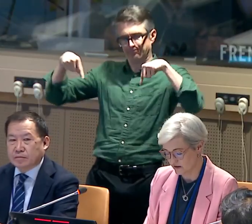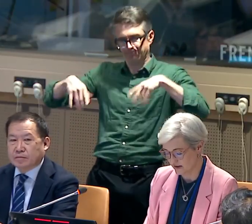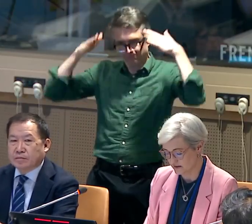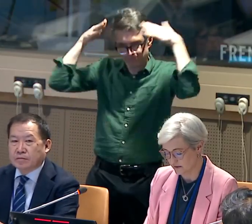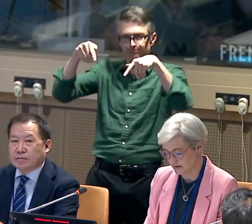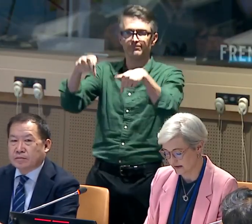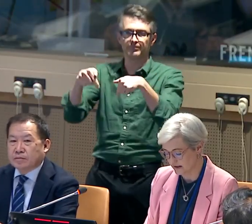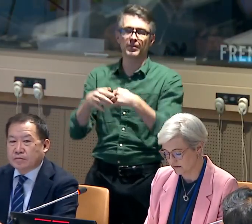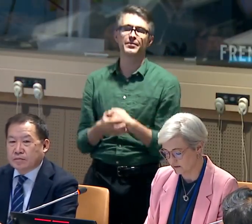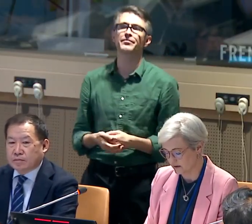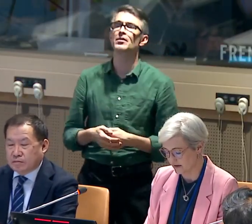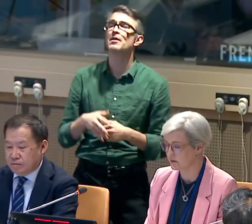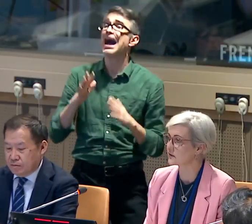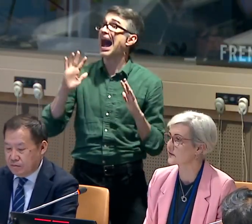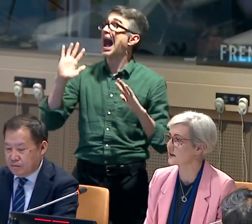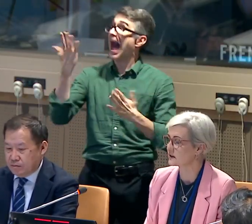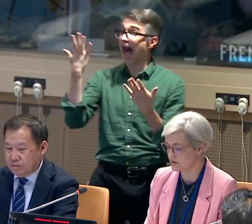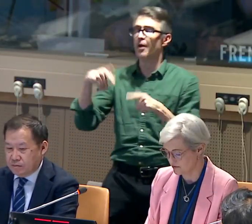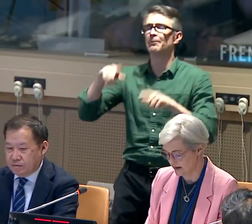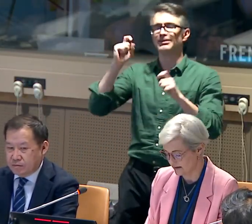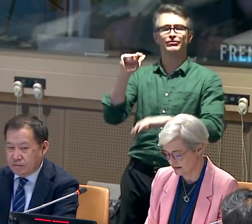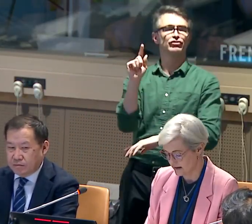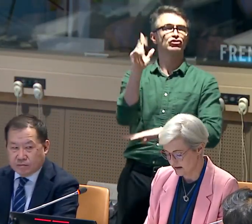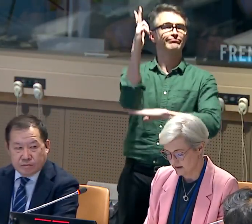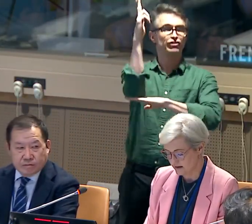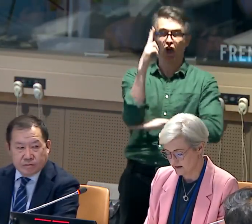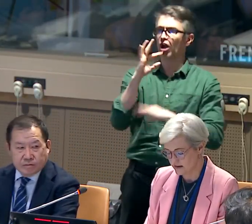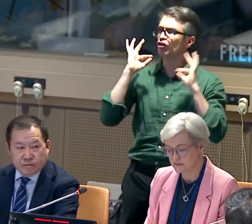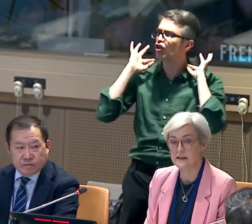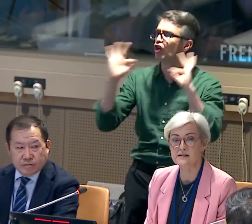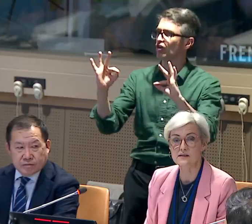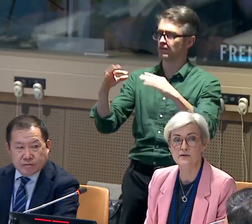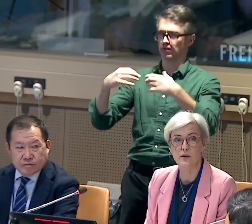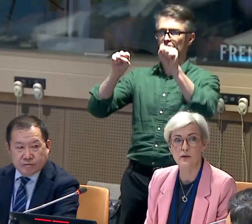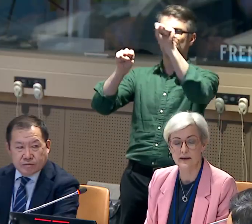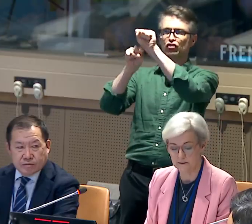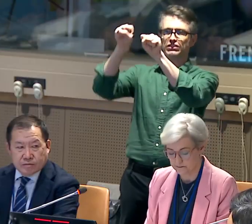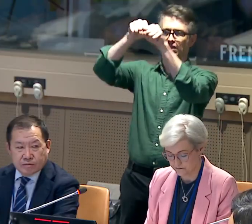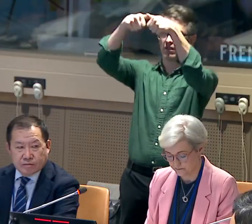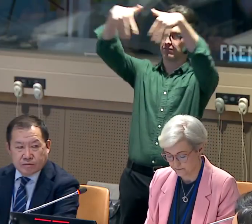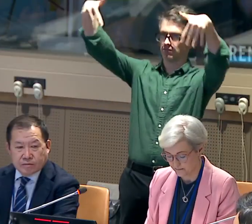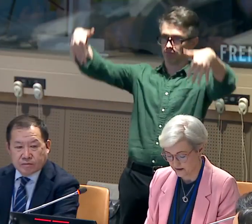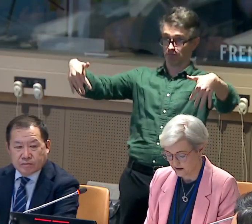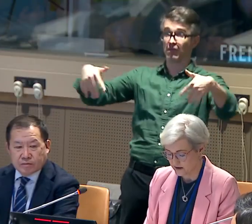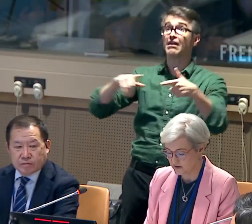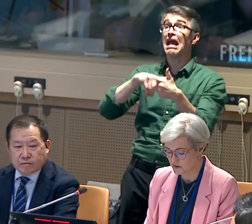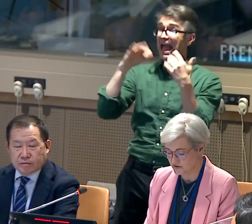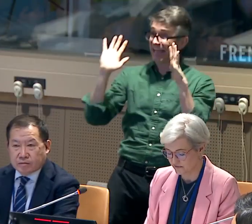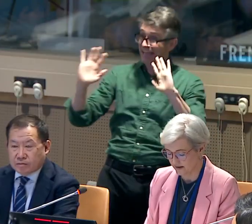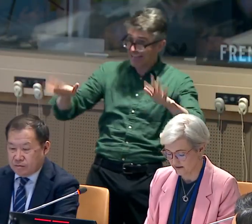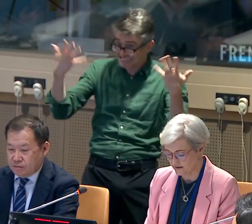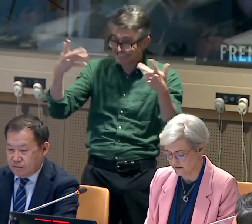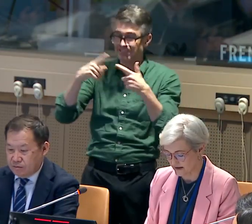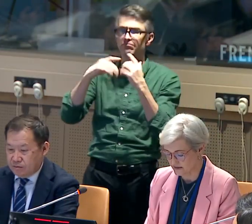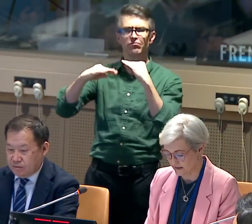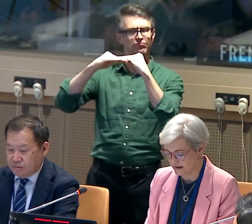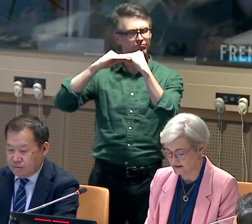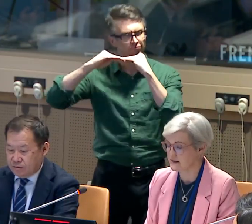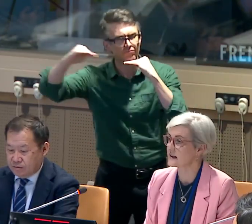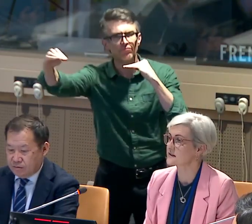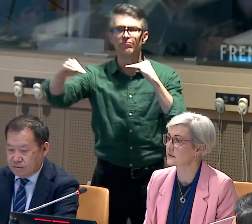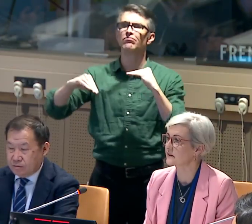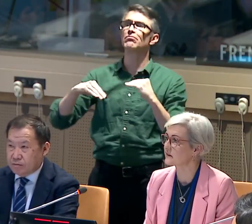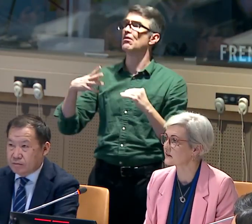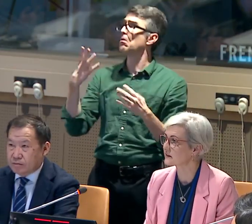reliable, and trustworthy, even where resources are constrained. This means the following: use fair,